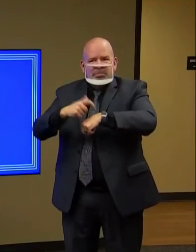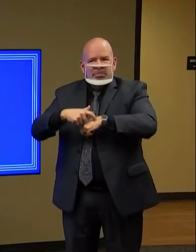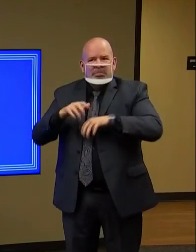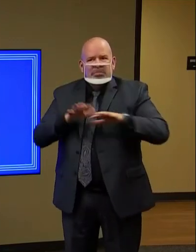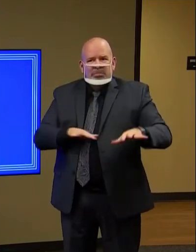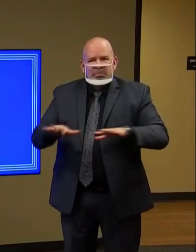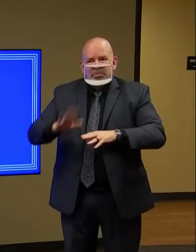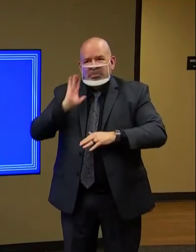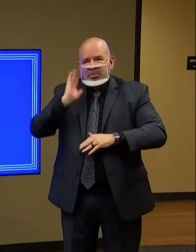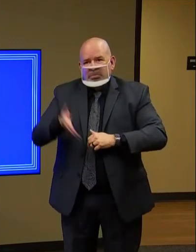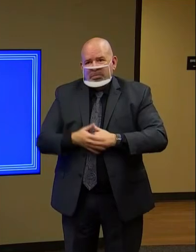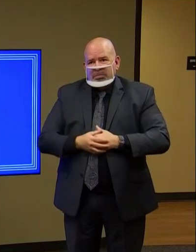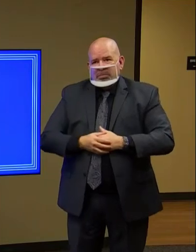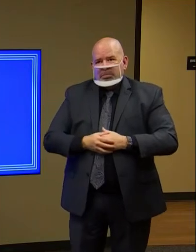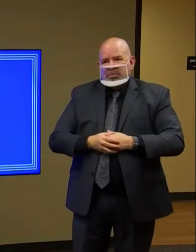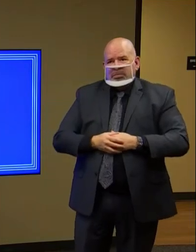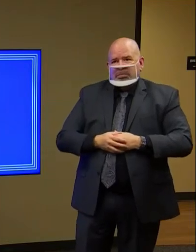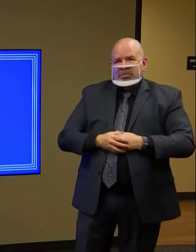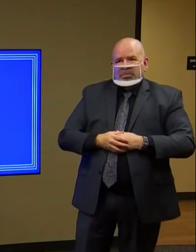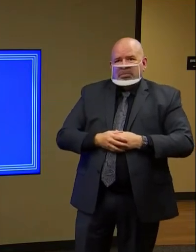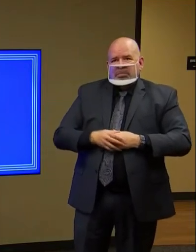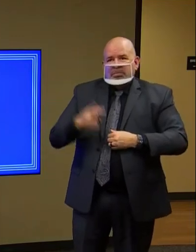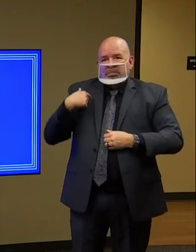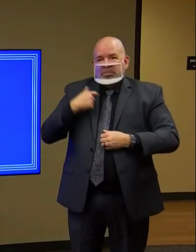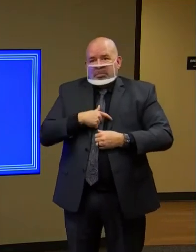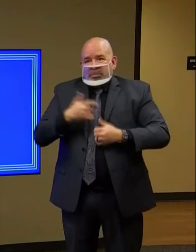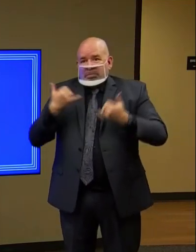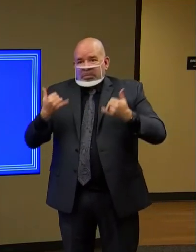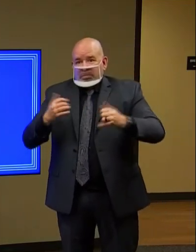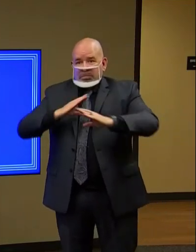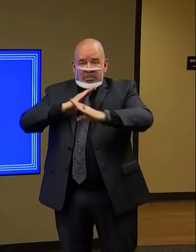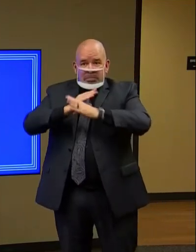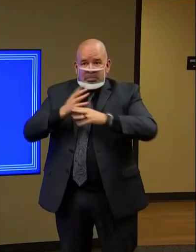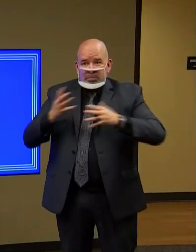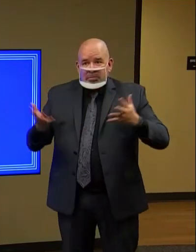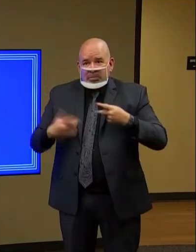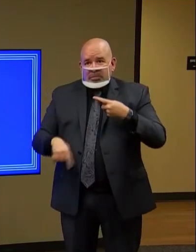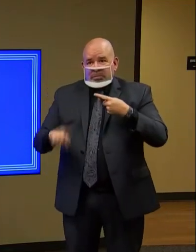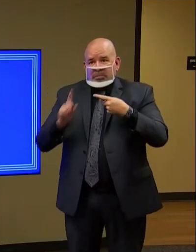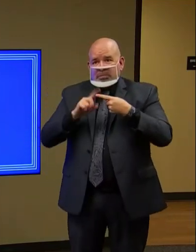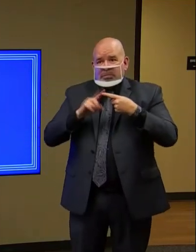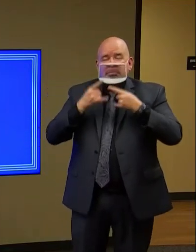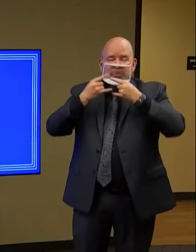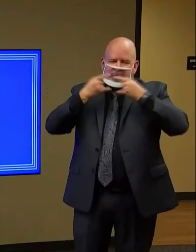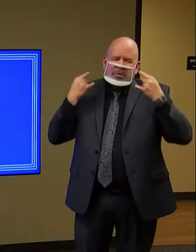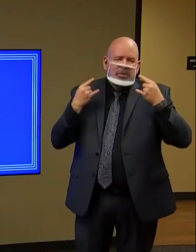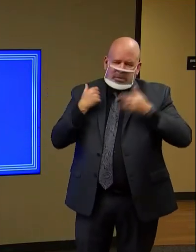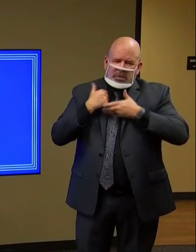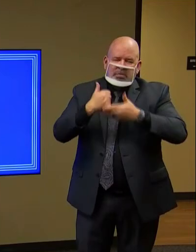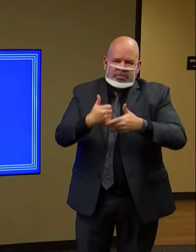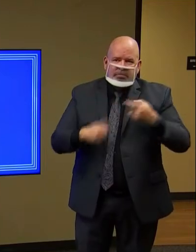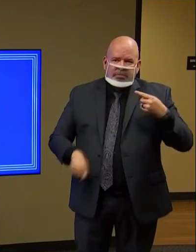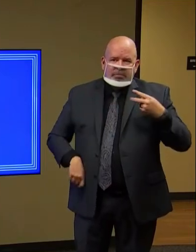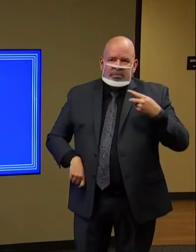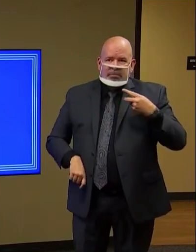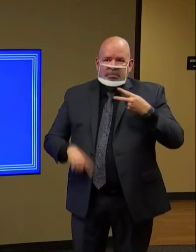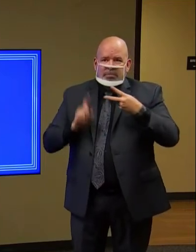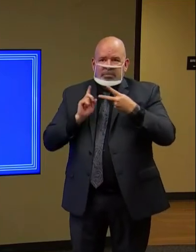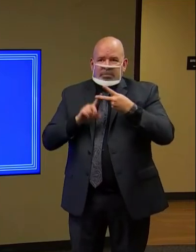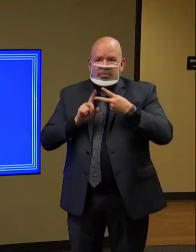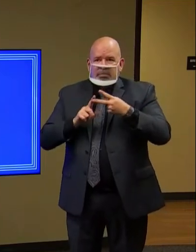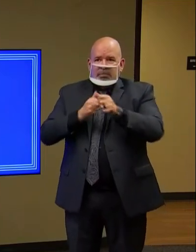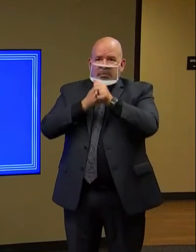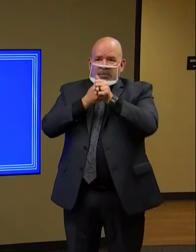a vaccine type protection, and your good common sense in following the doctor's recommendations is